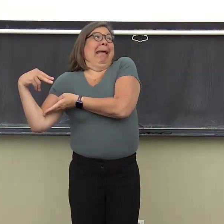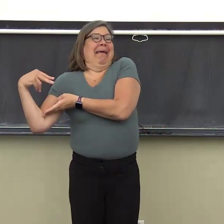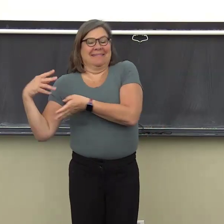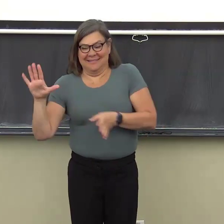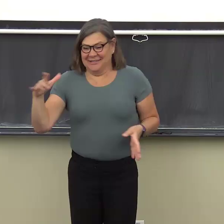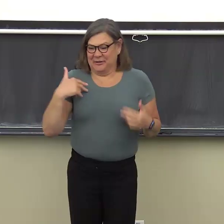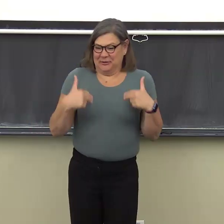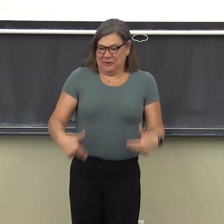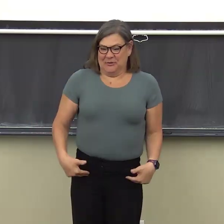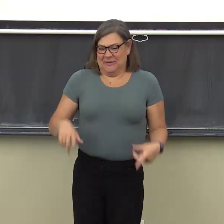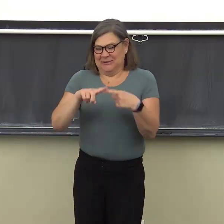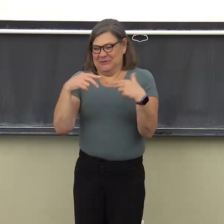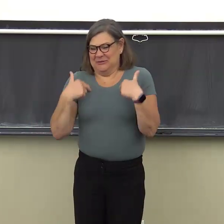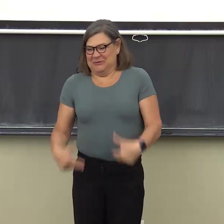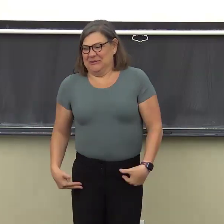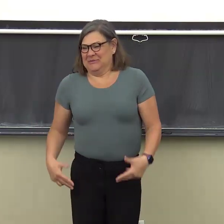human to human, Rob.